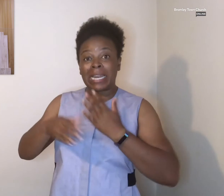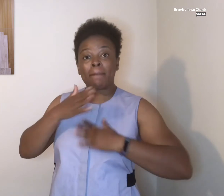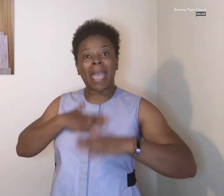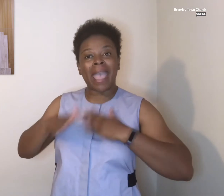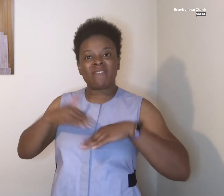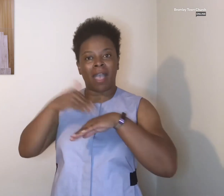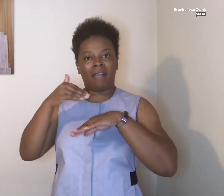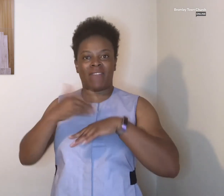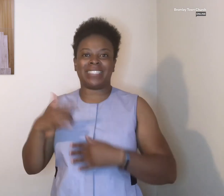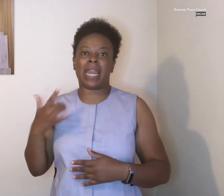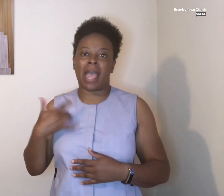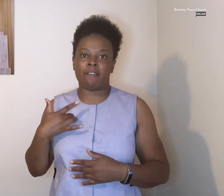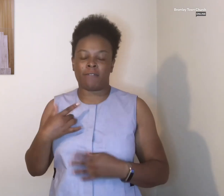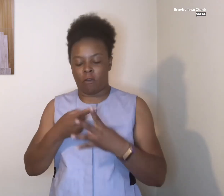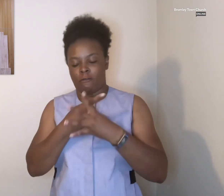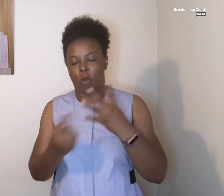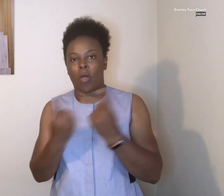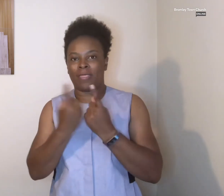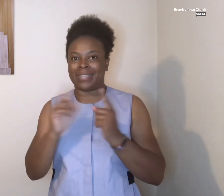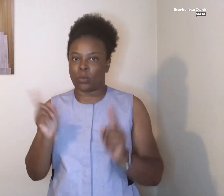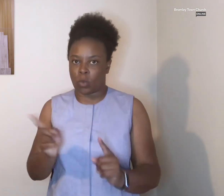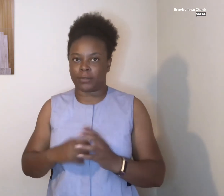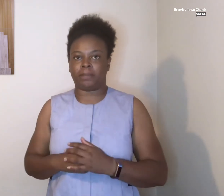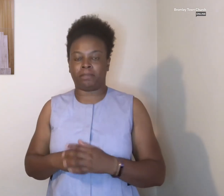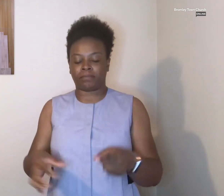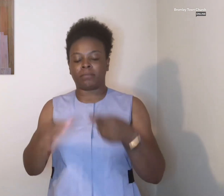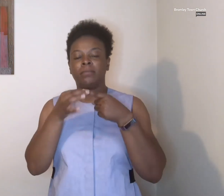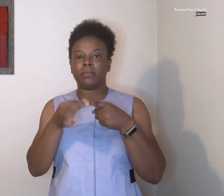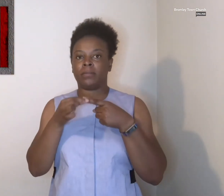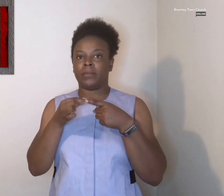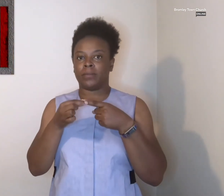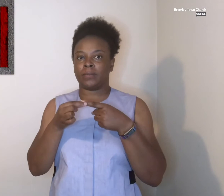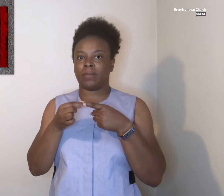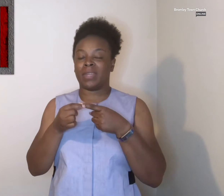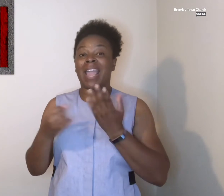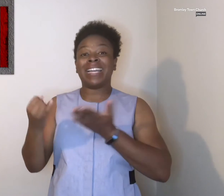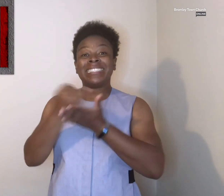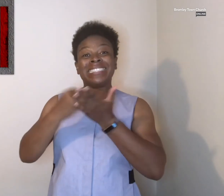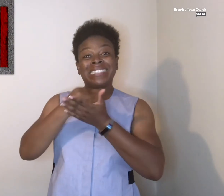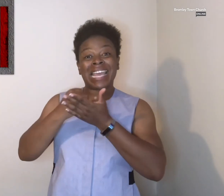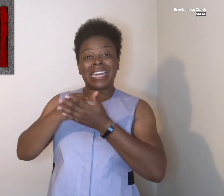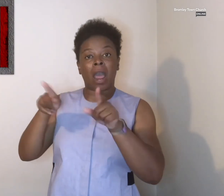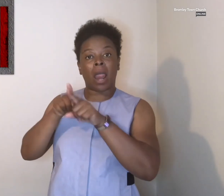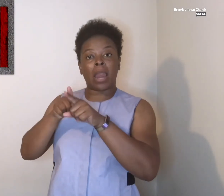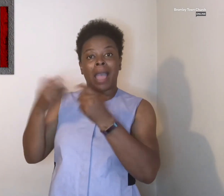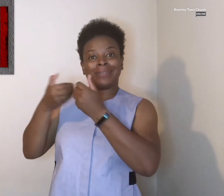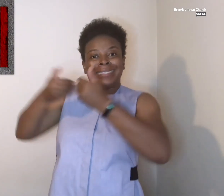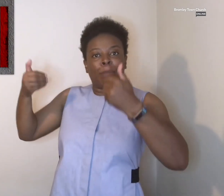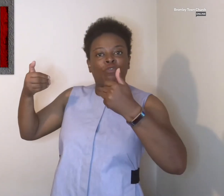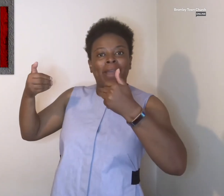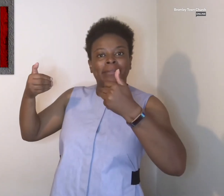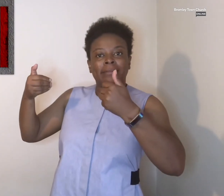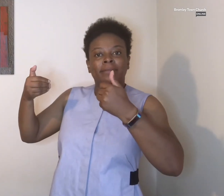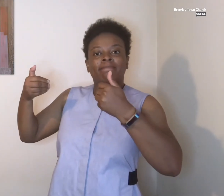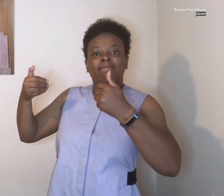lives. And we're going to look at four things, as I say. The first one of these is that sin separates. Sin separates. The problem with